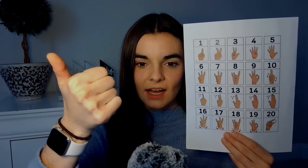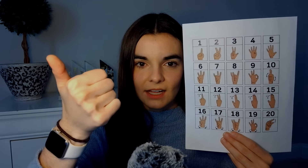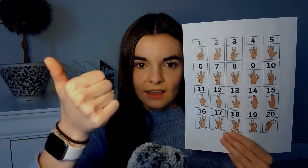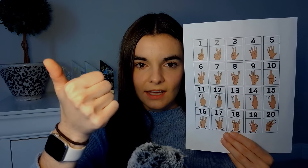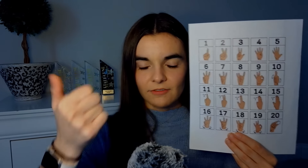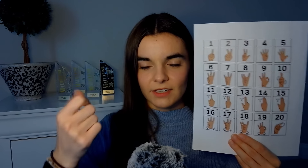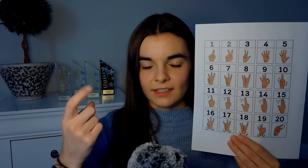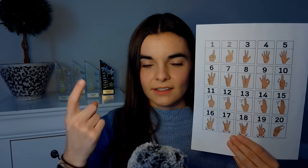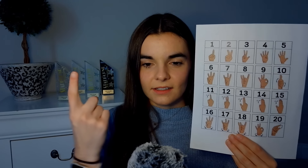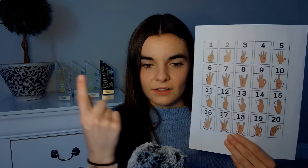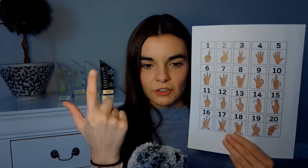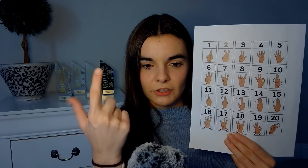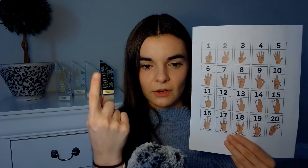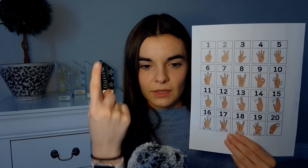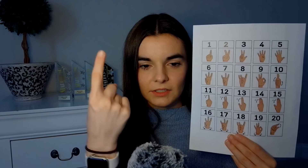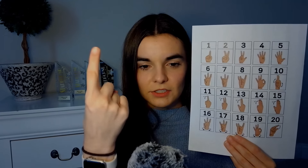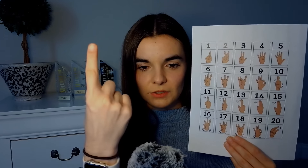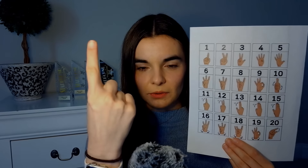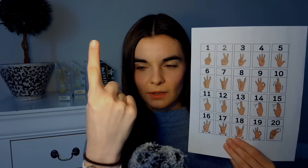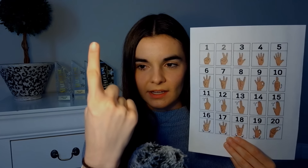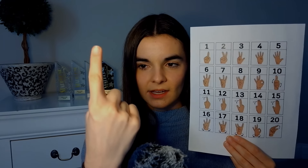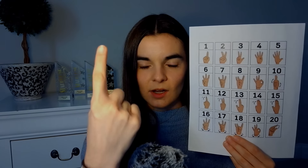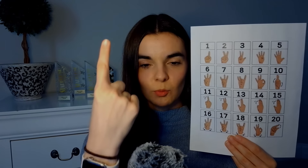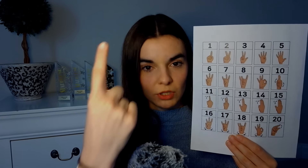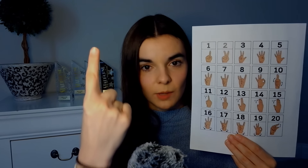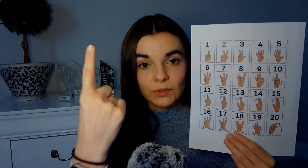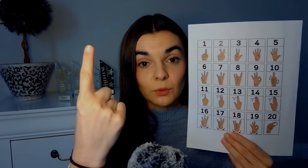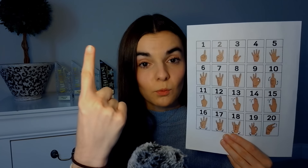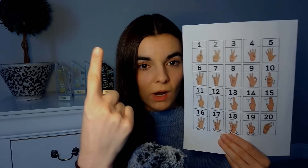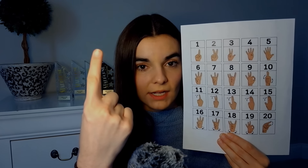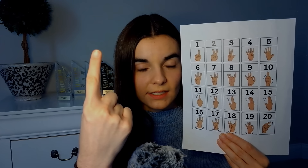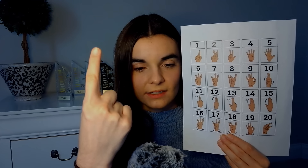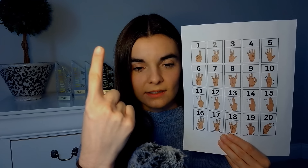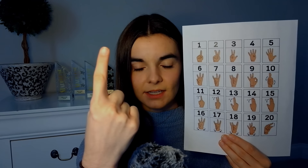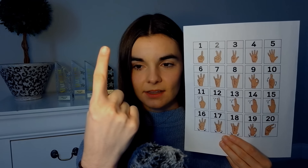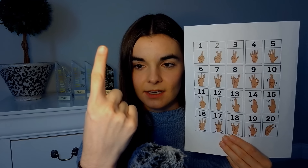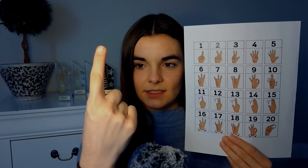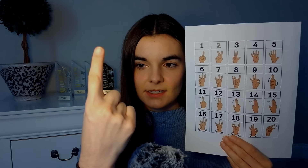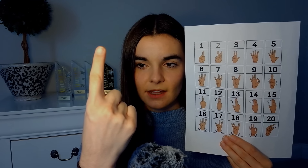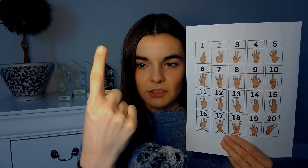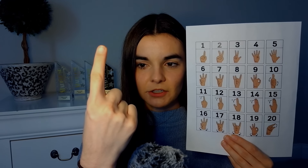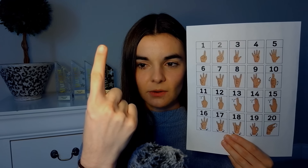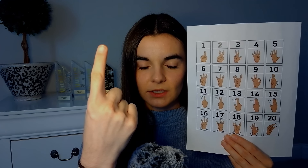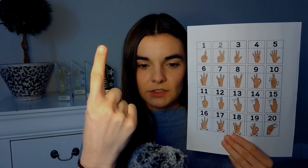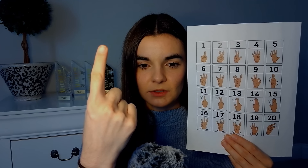11, you're going to put up your 1 like this, and you're going to